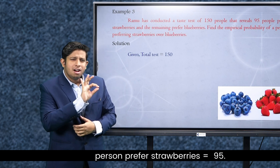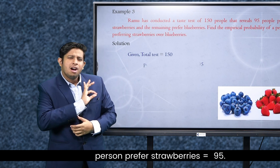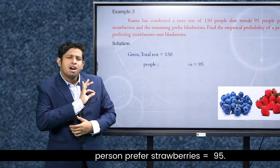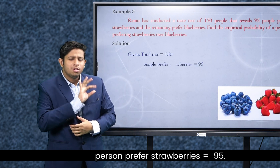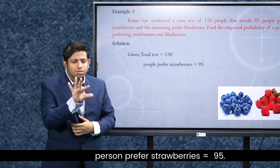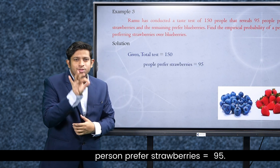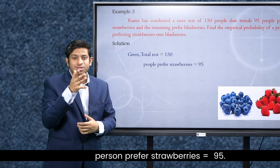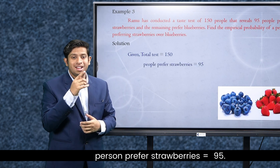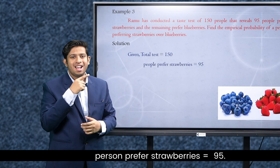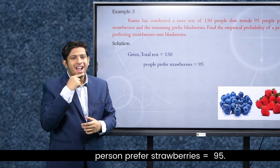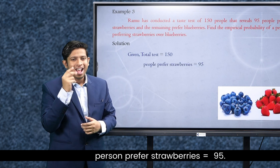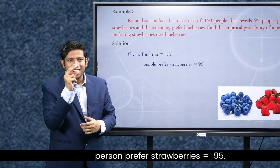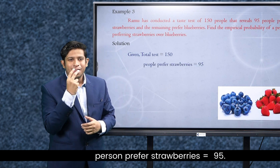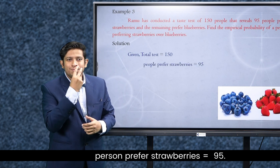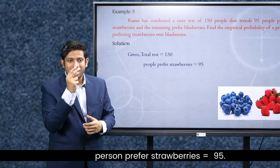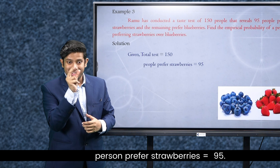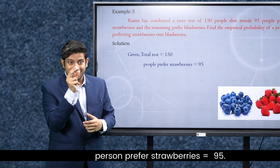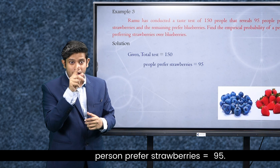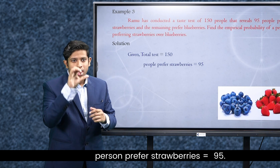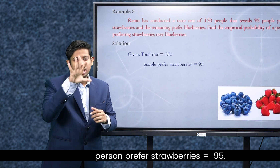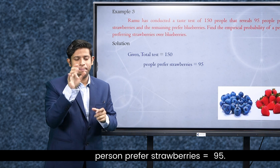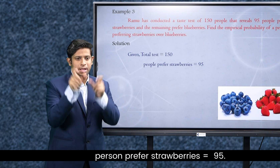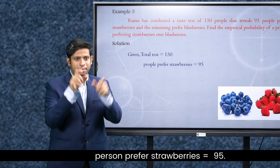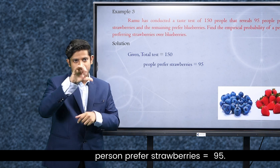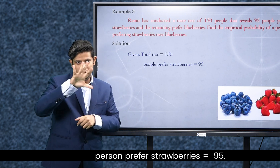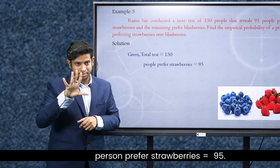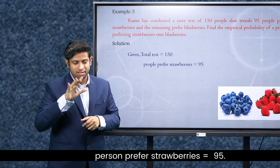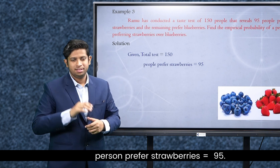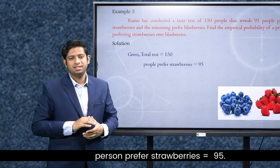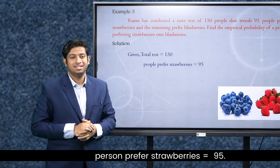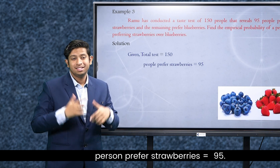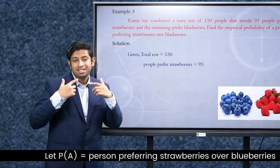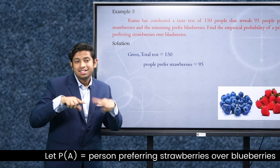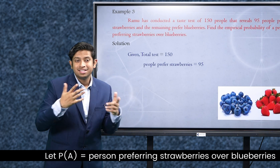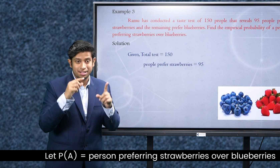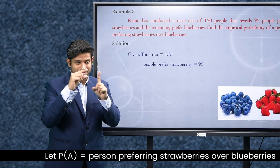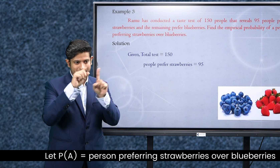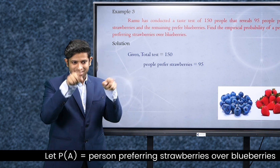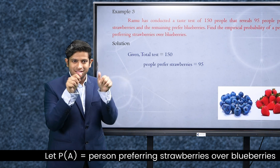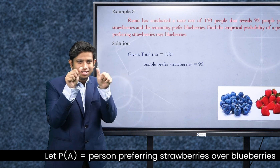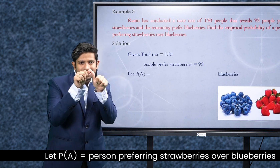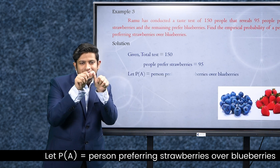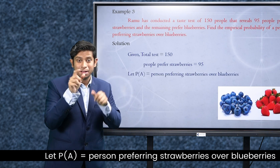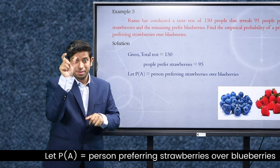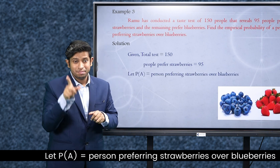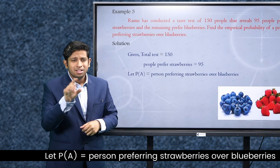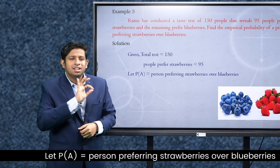Person prefer strawberries is equal to 95. Let P of A is equal to